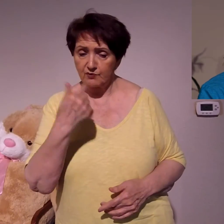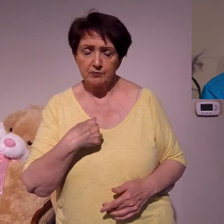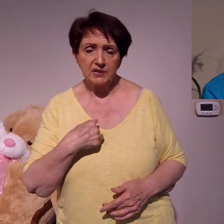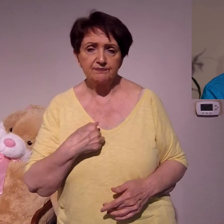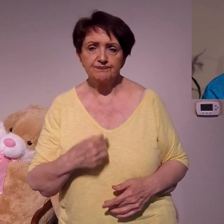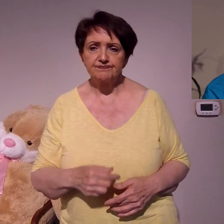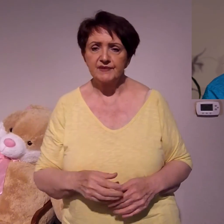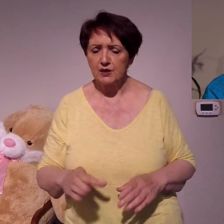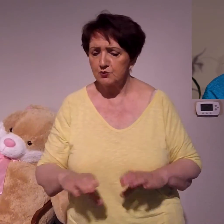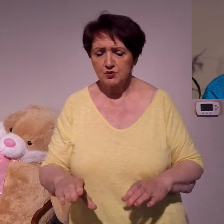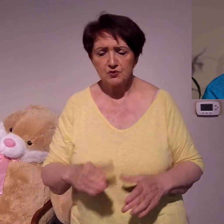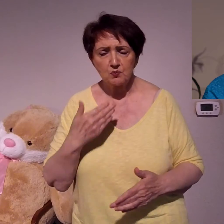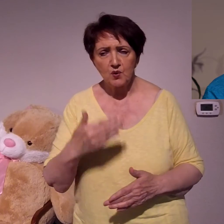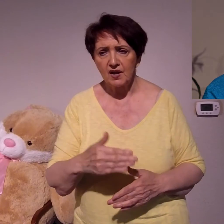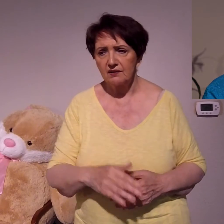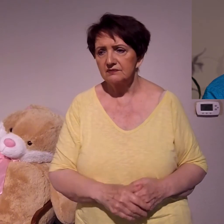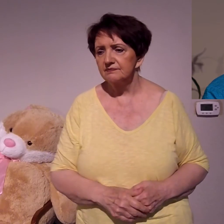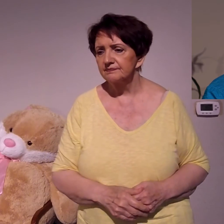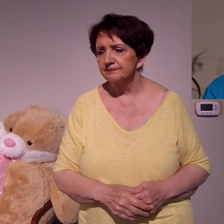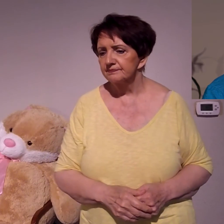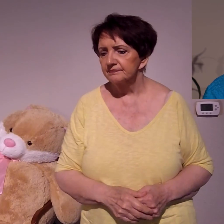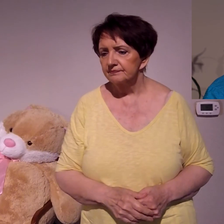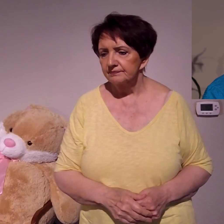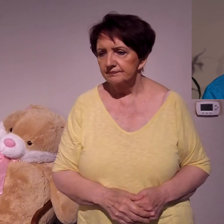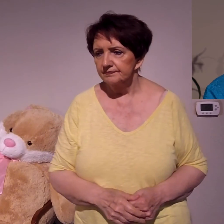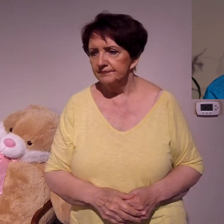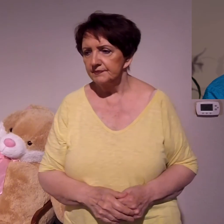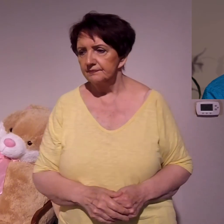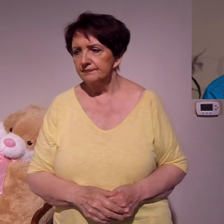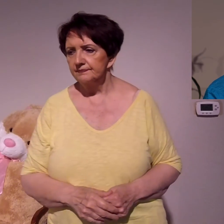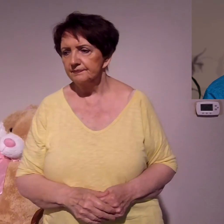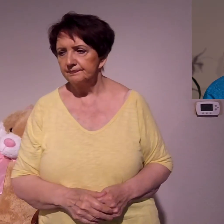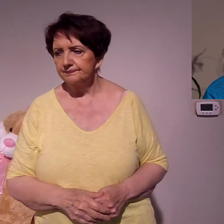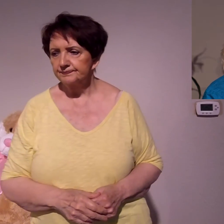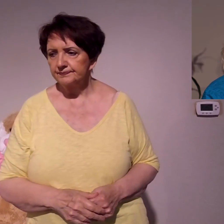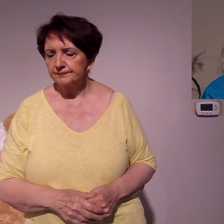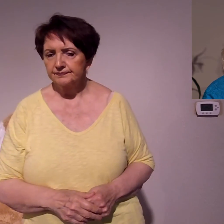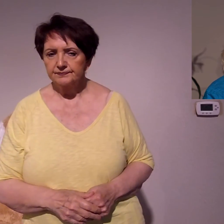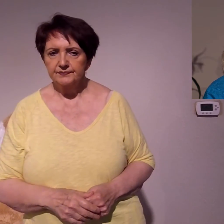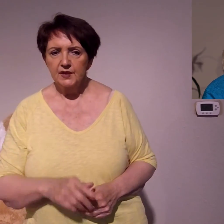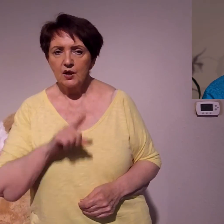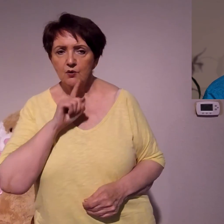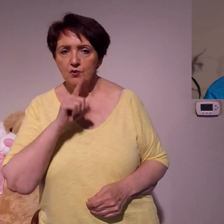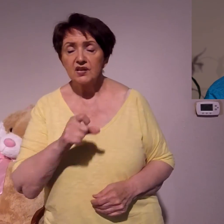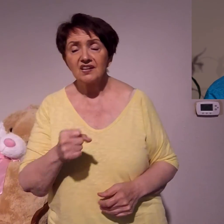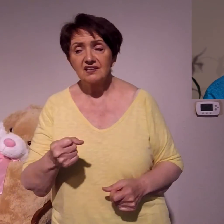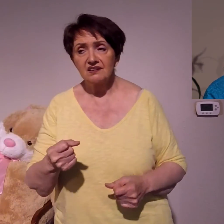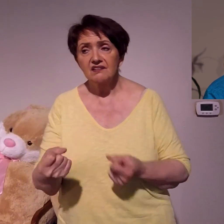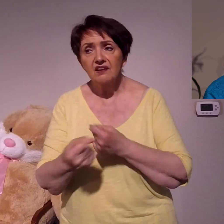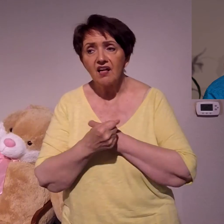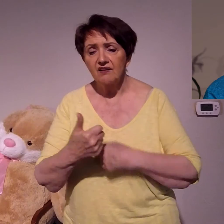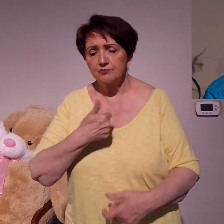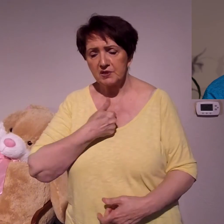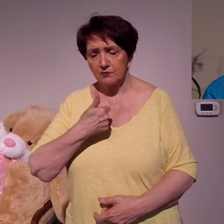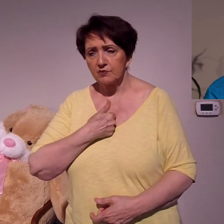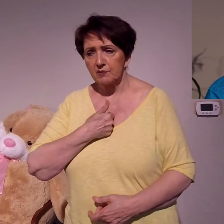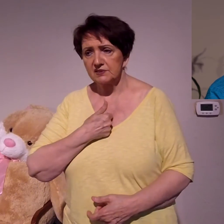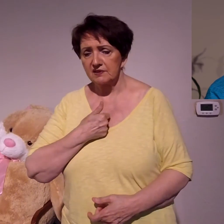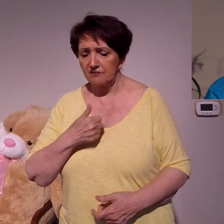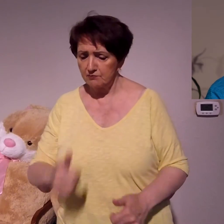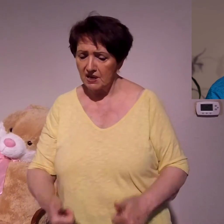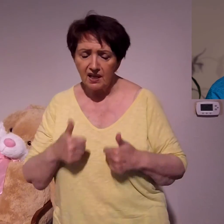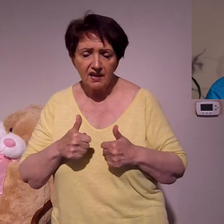how would that person still love me or whatever. So I went totally 100% here,